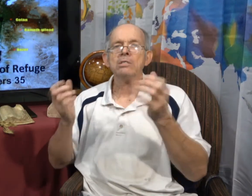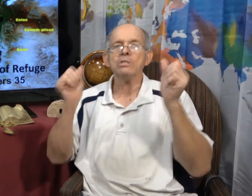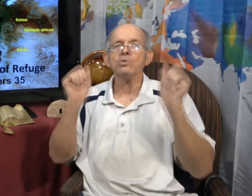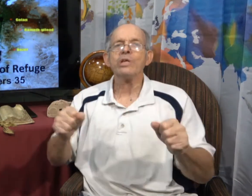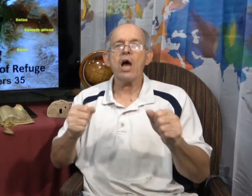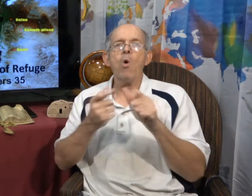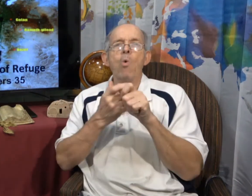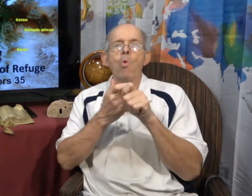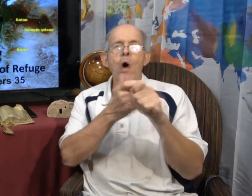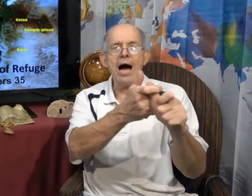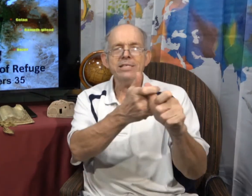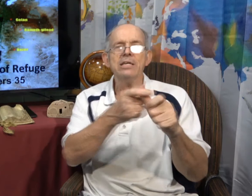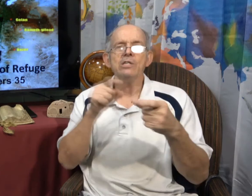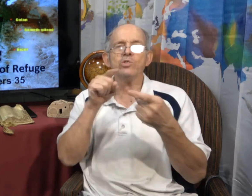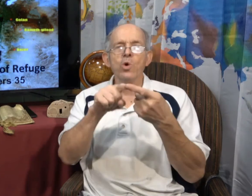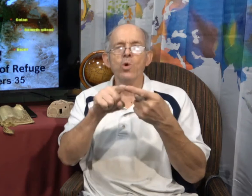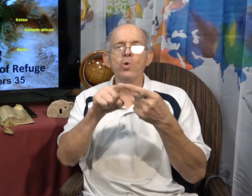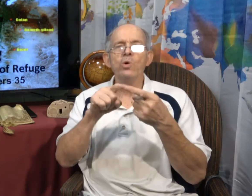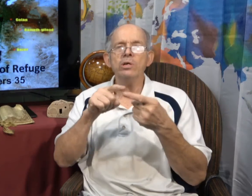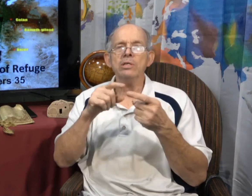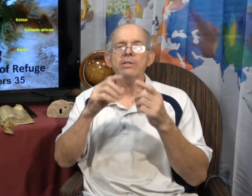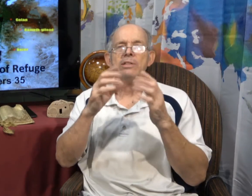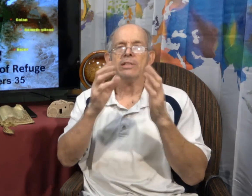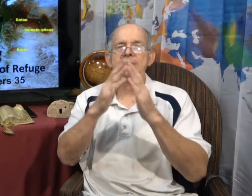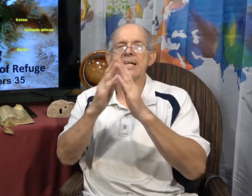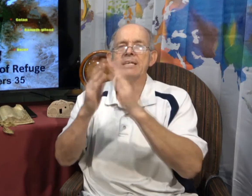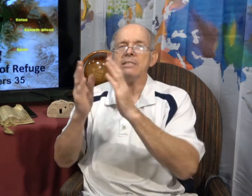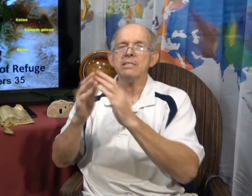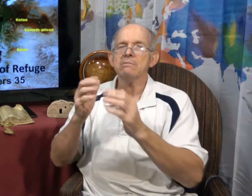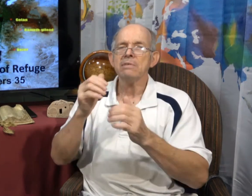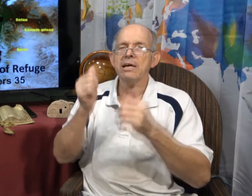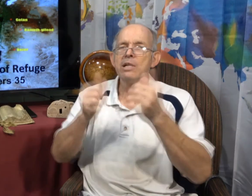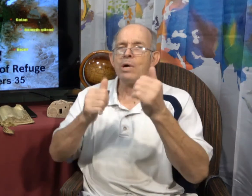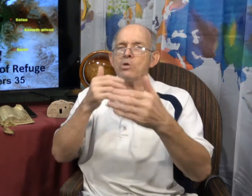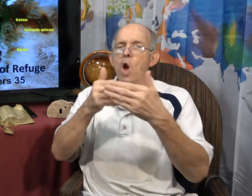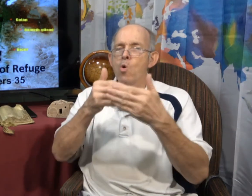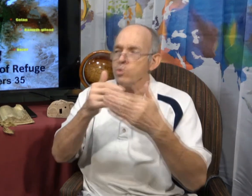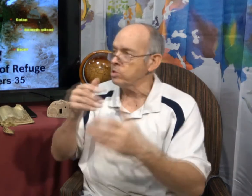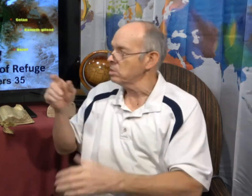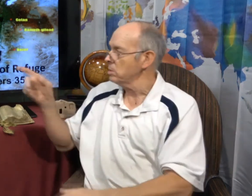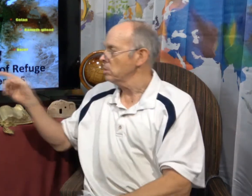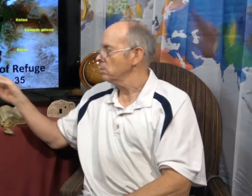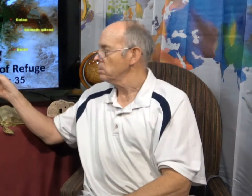We can run through the city, anywhere close.